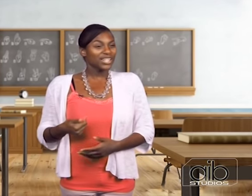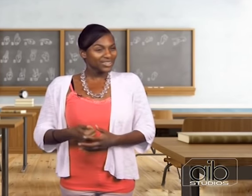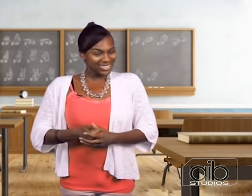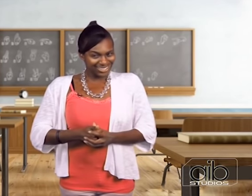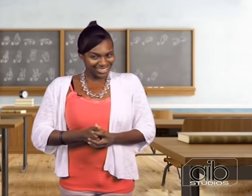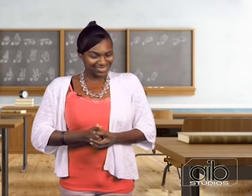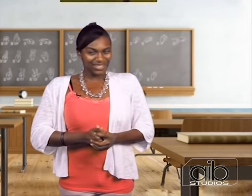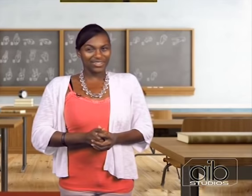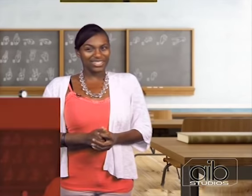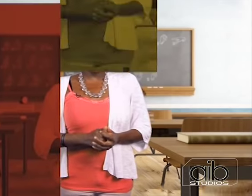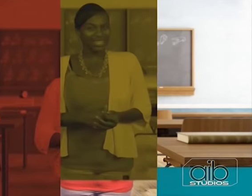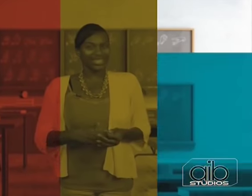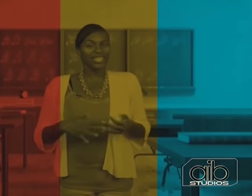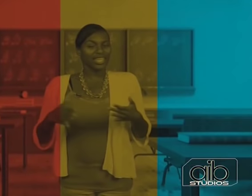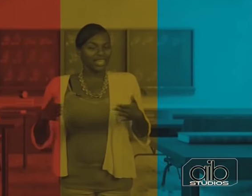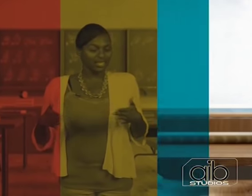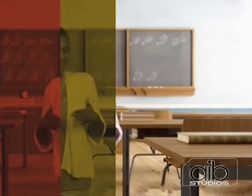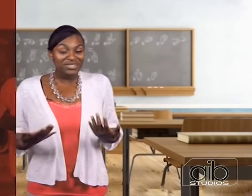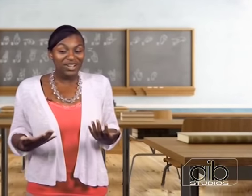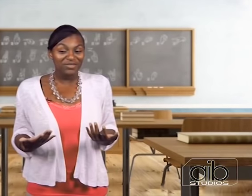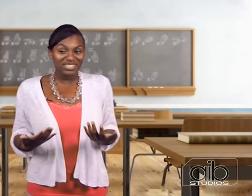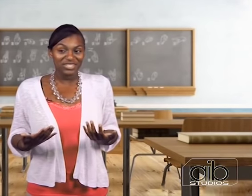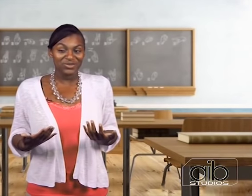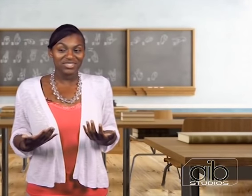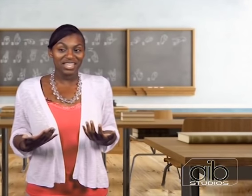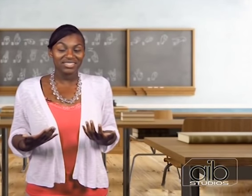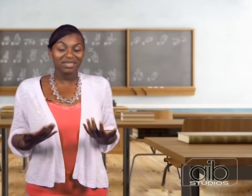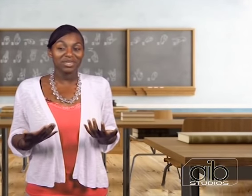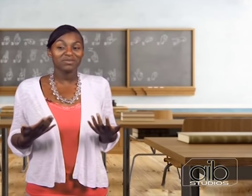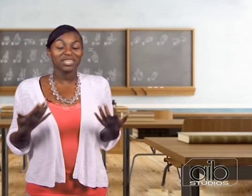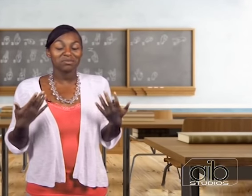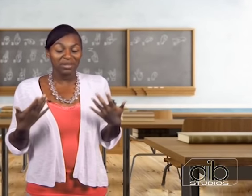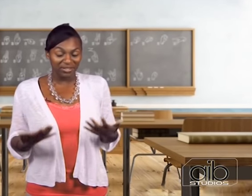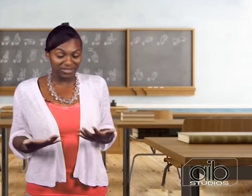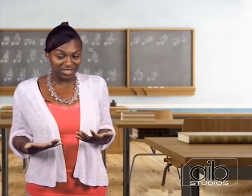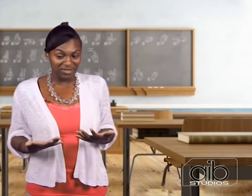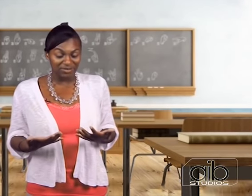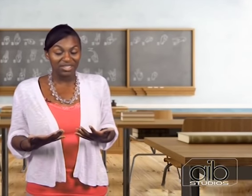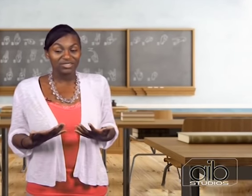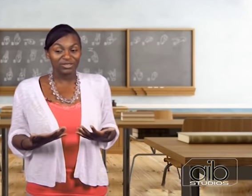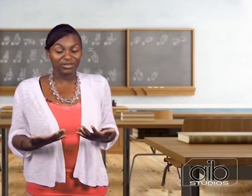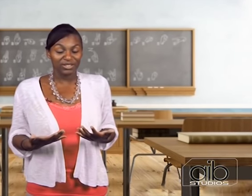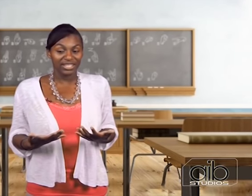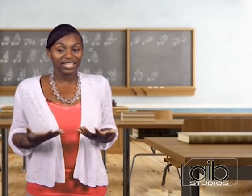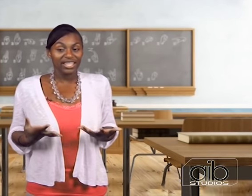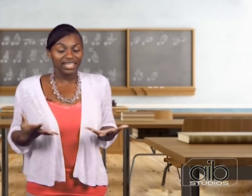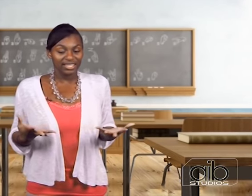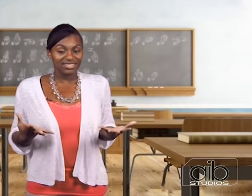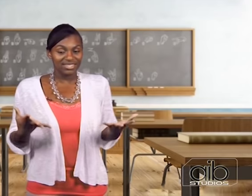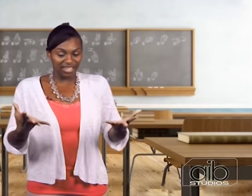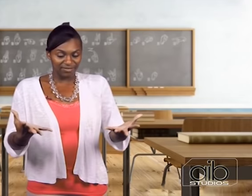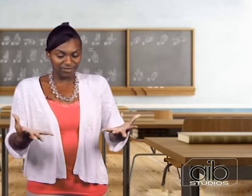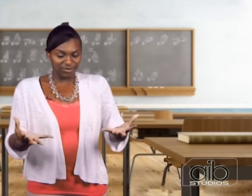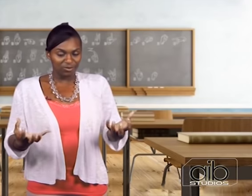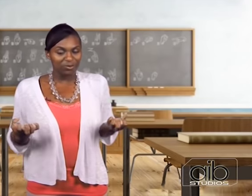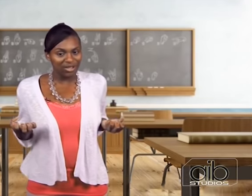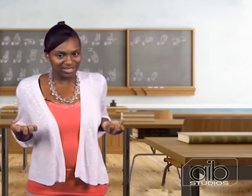Very good, very good. Some more conversational signs that may be imperative to learning is the sign for